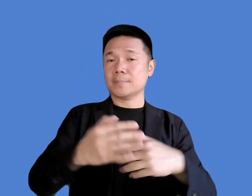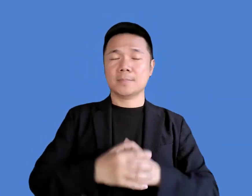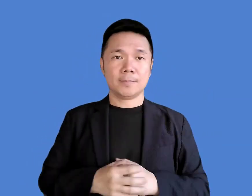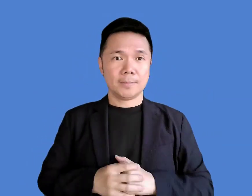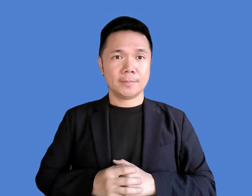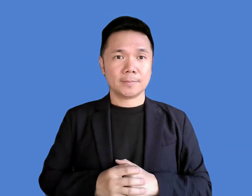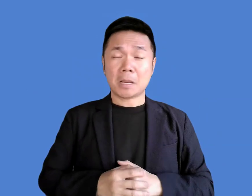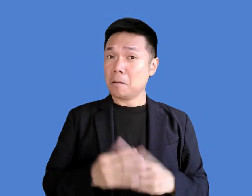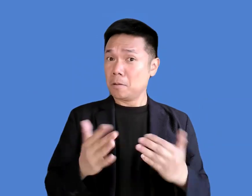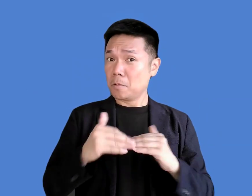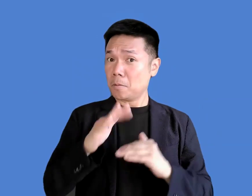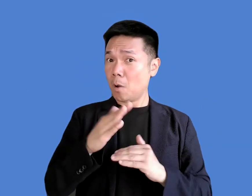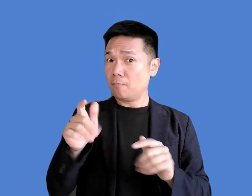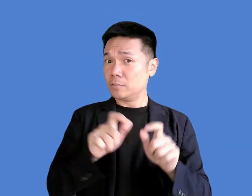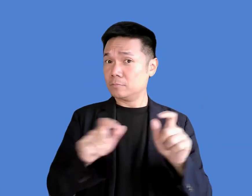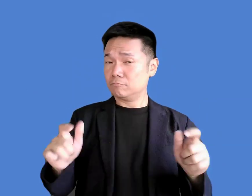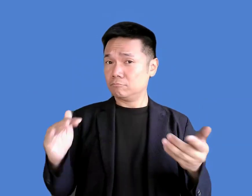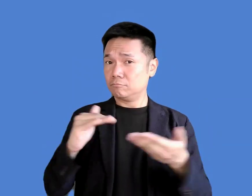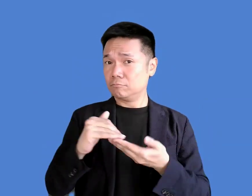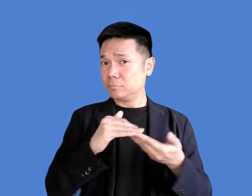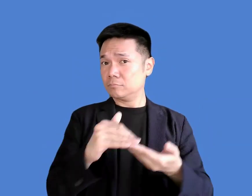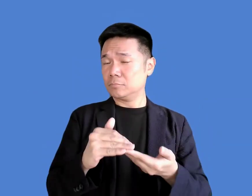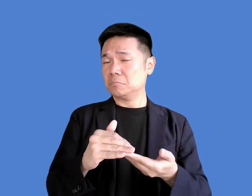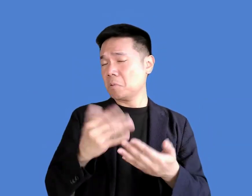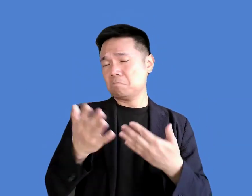if we want to engage those companies, whether they're corporates or